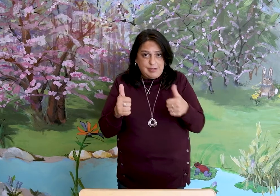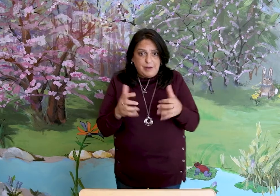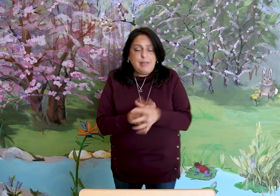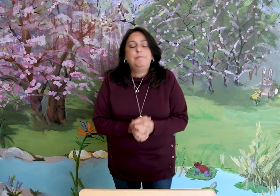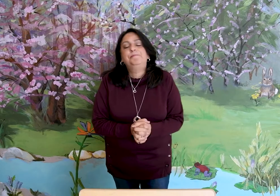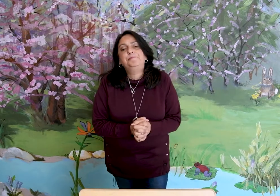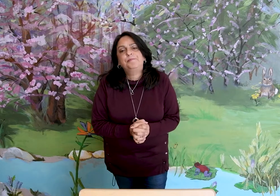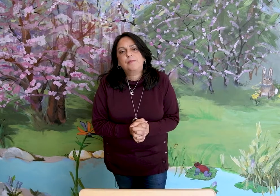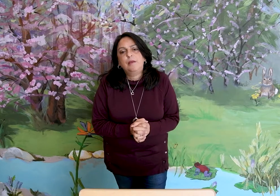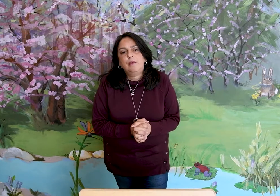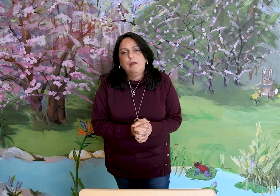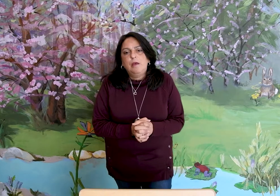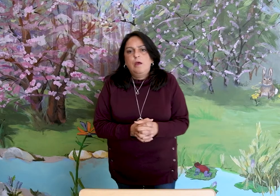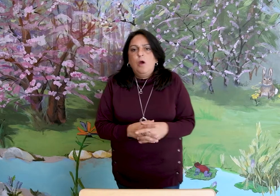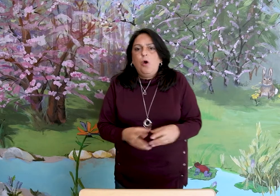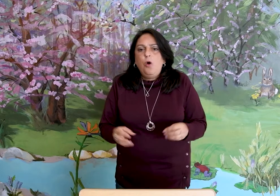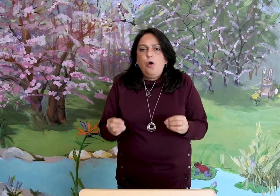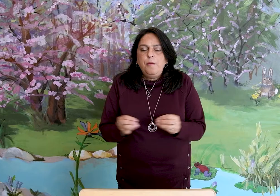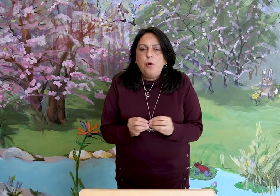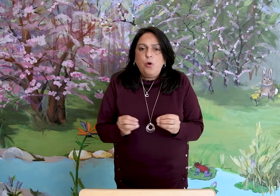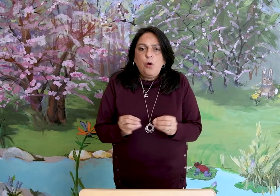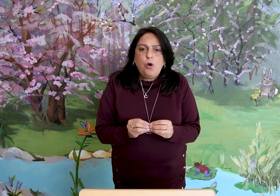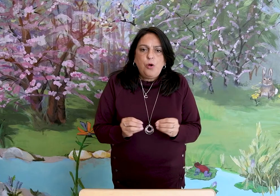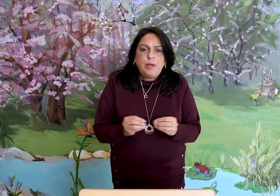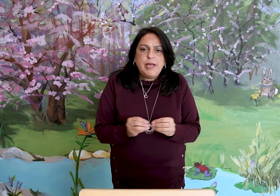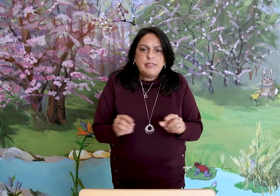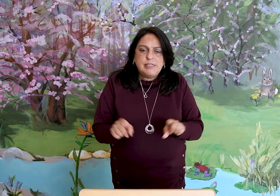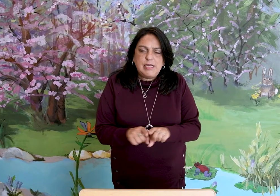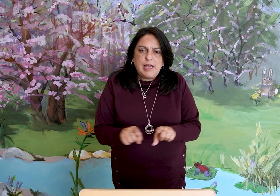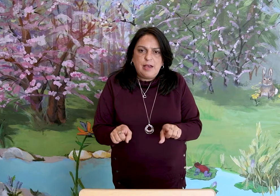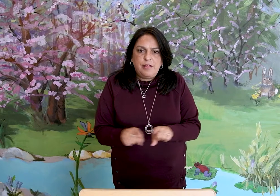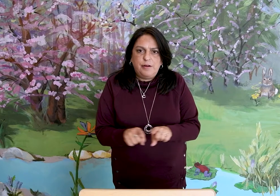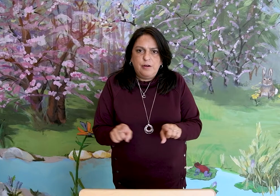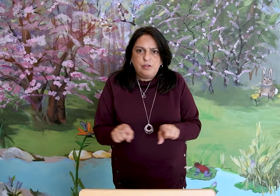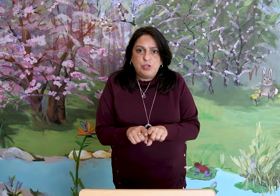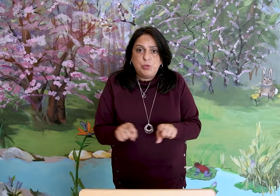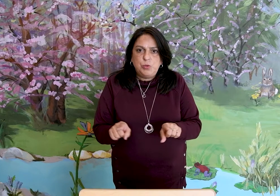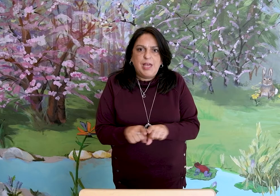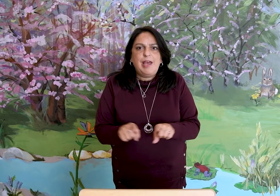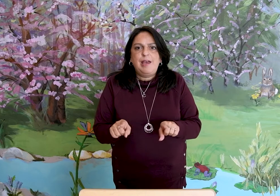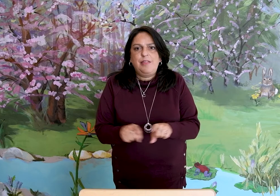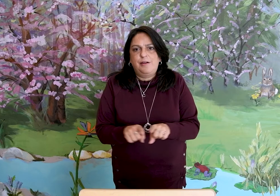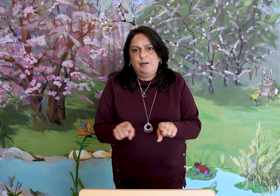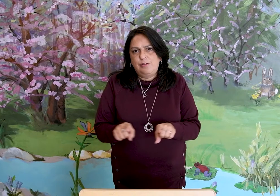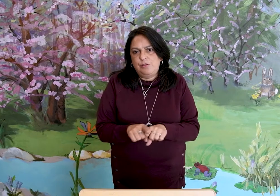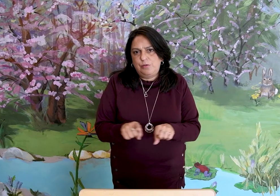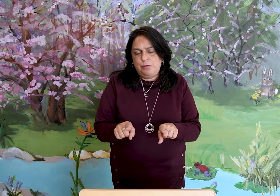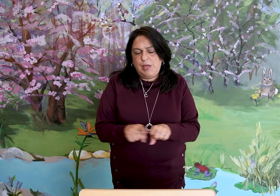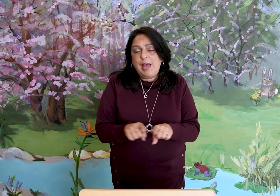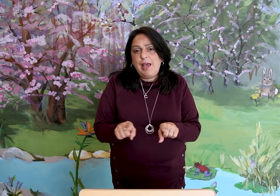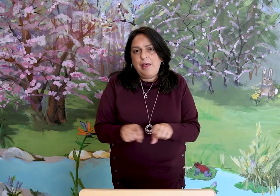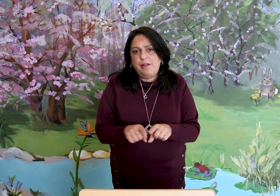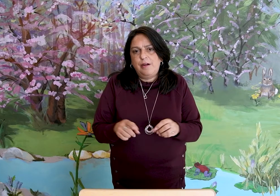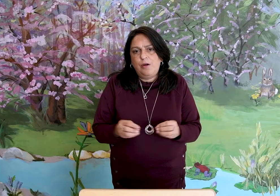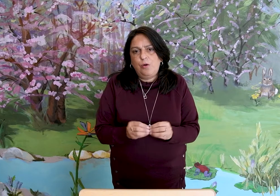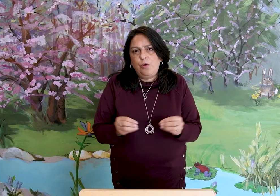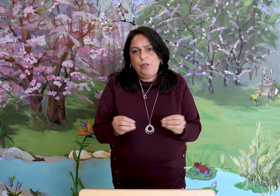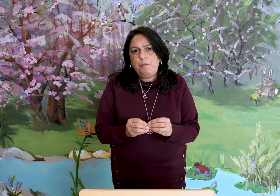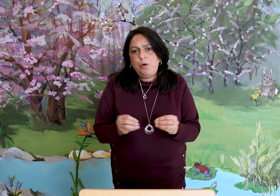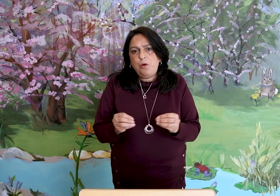ready? Oh, the more we get together, together, together. Oh, the